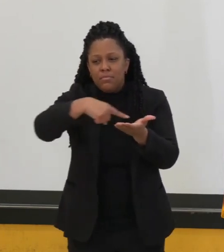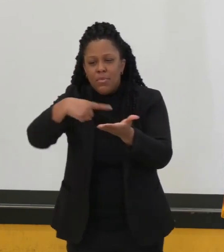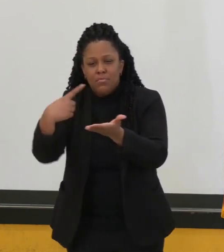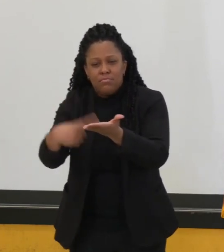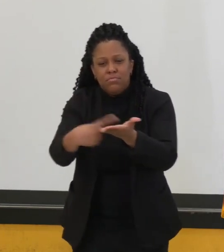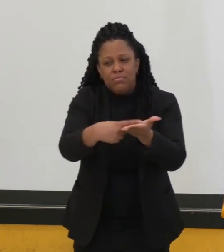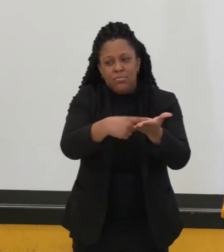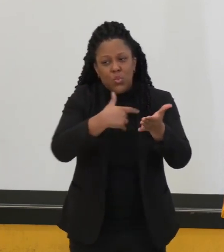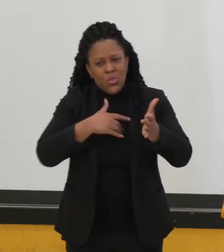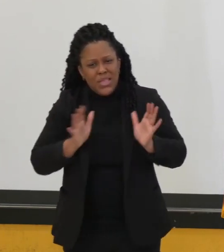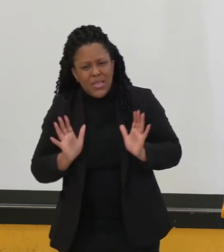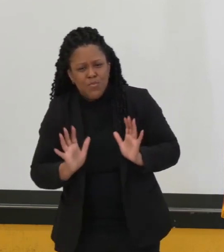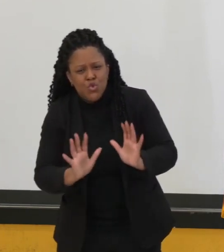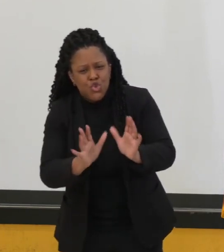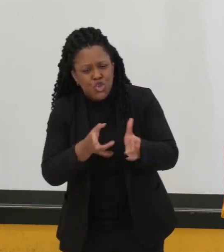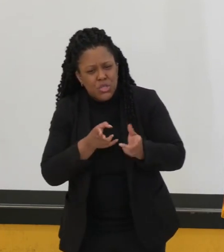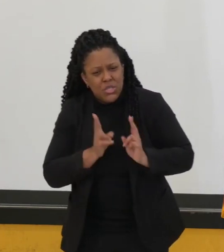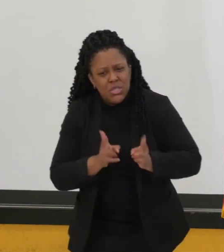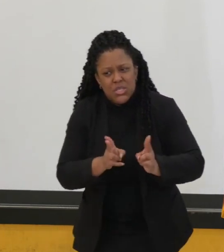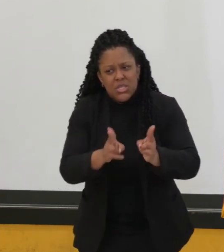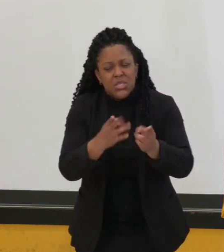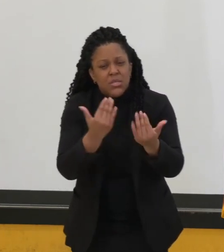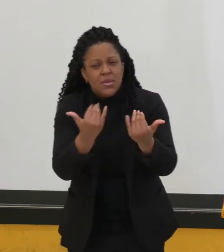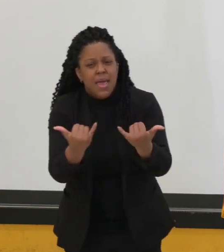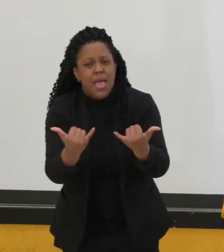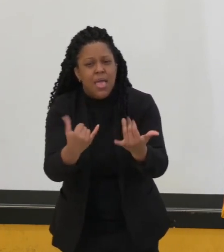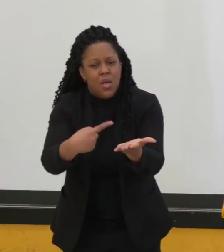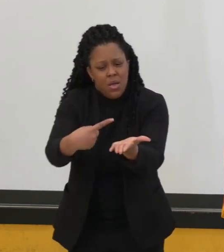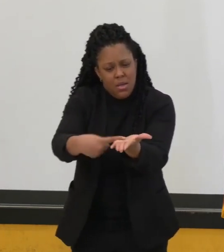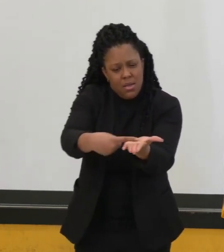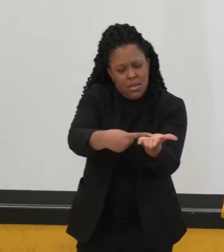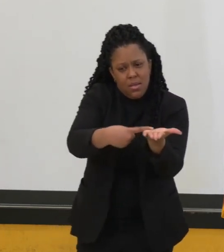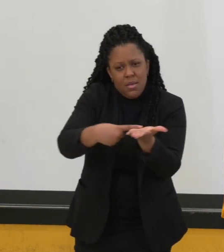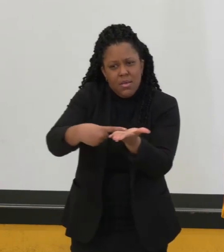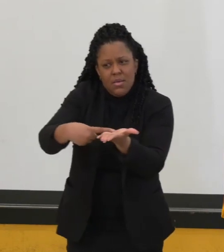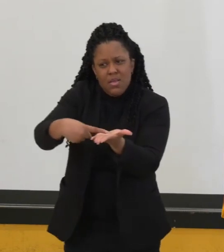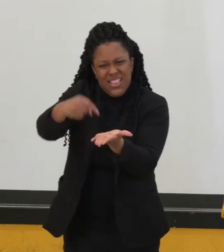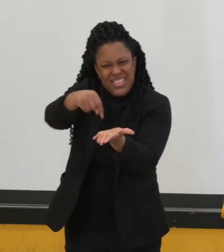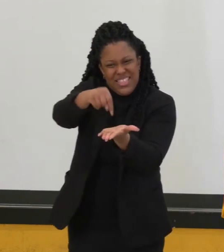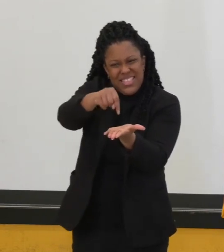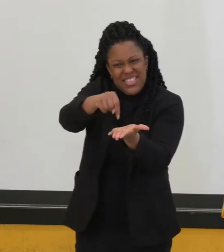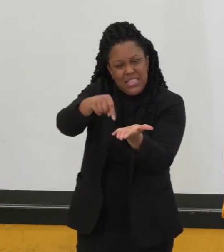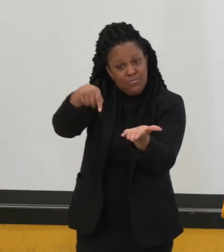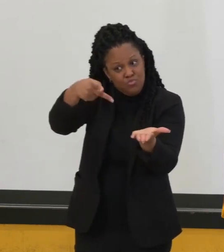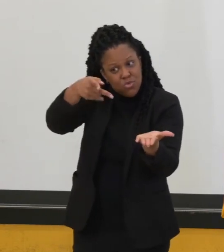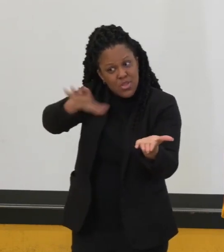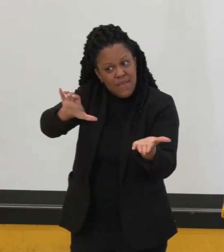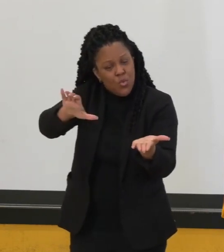ensuring that we don't have to do this press conference ever